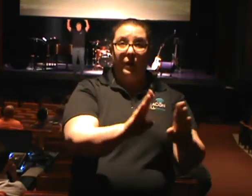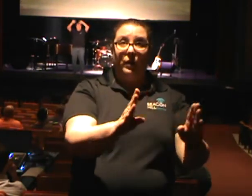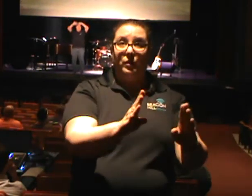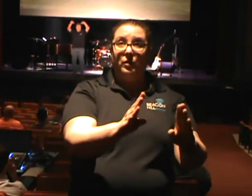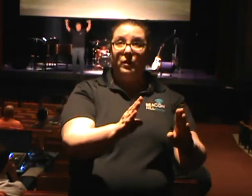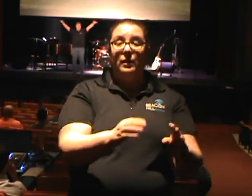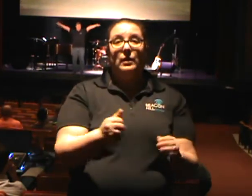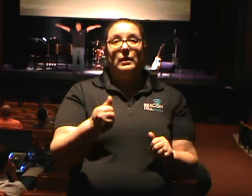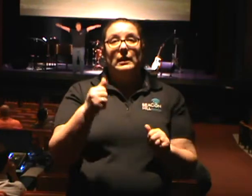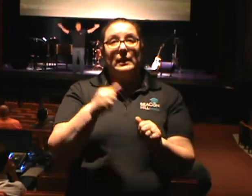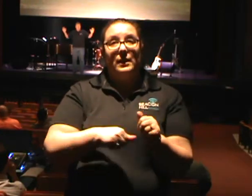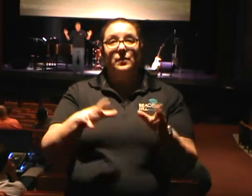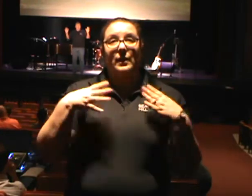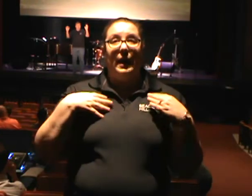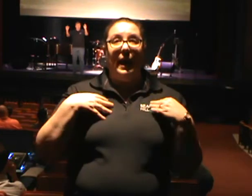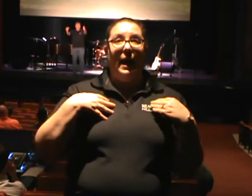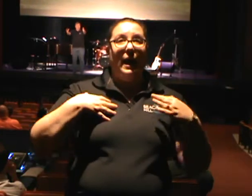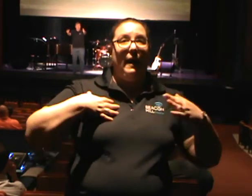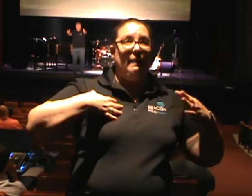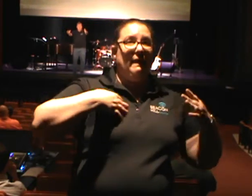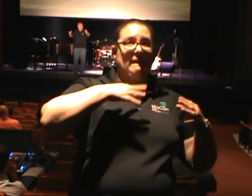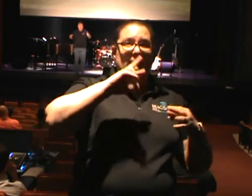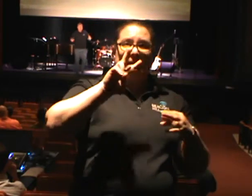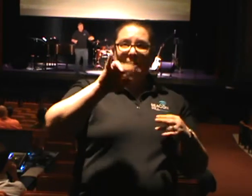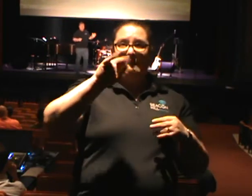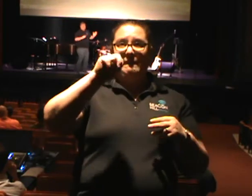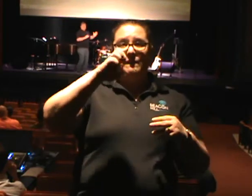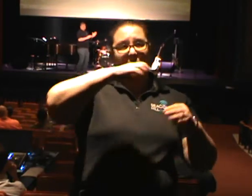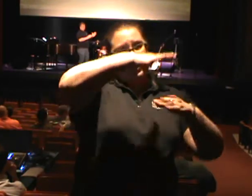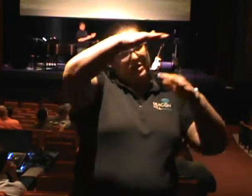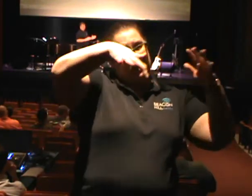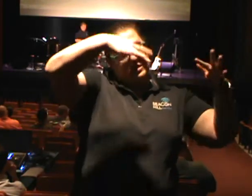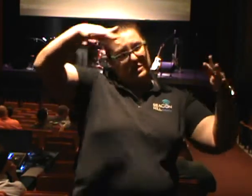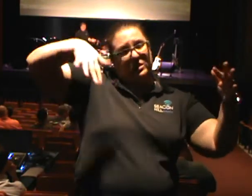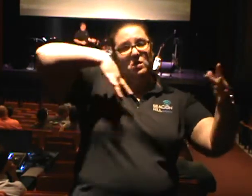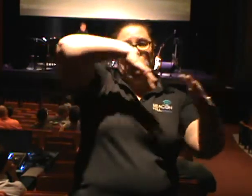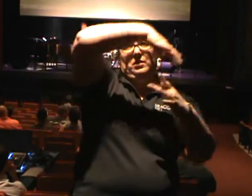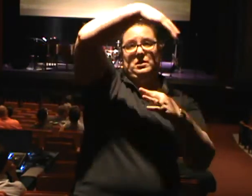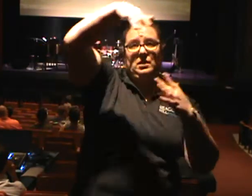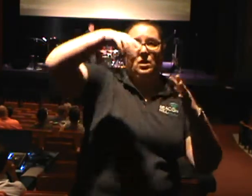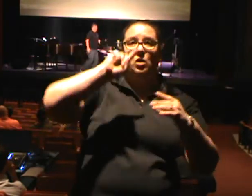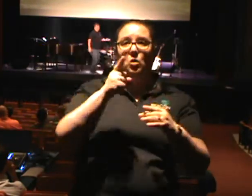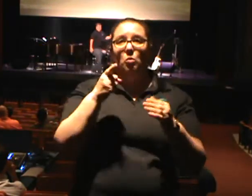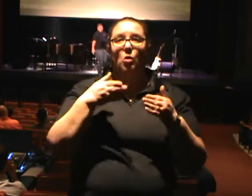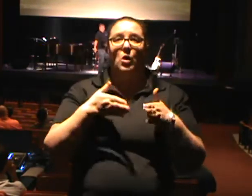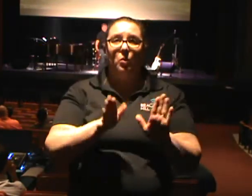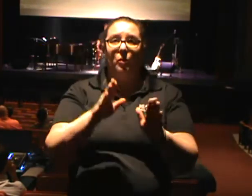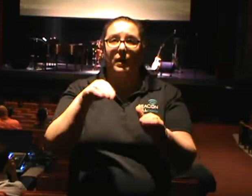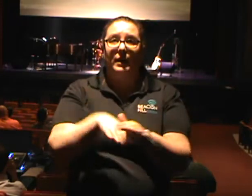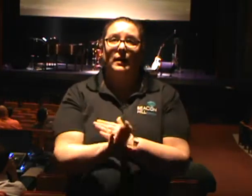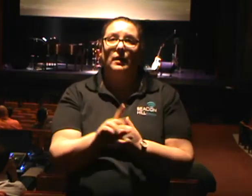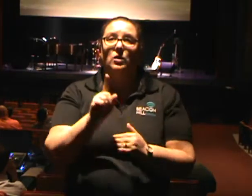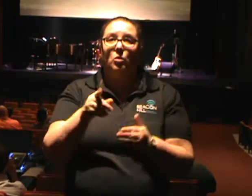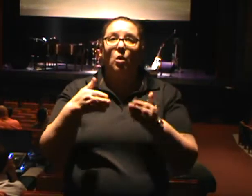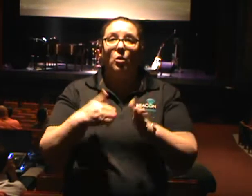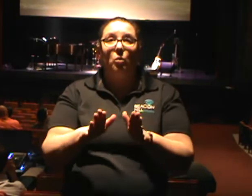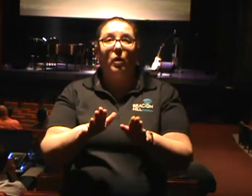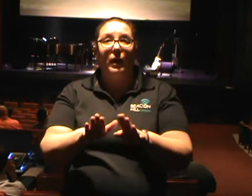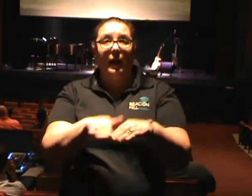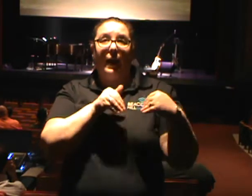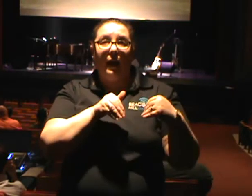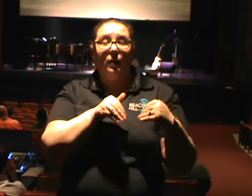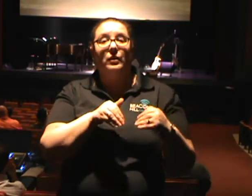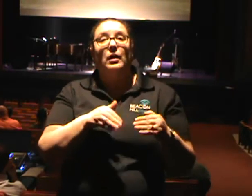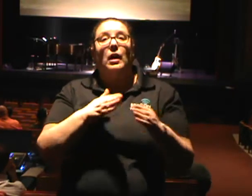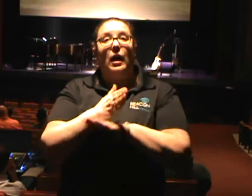had vines over the top. There was only one way in and there was only one way out. And once the sheep got in for the